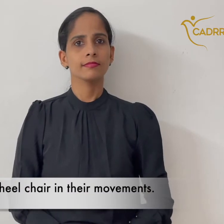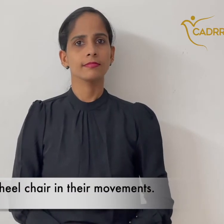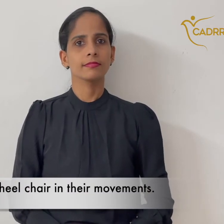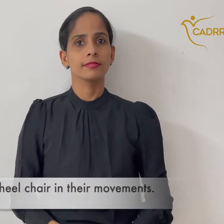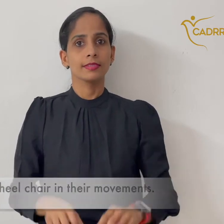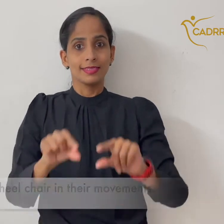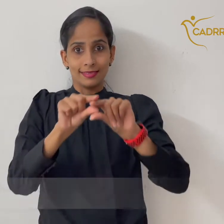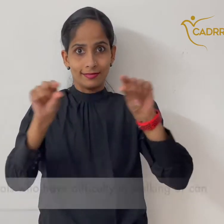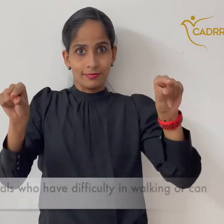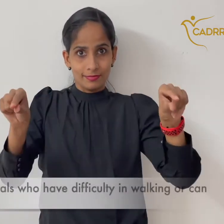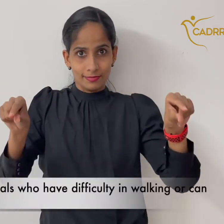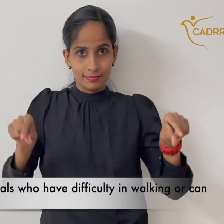A walker.